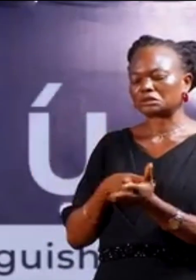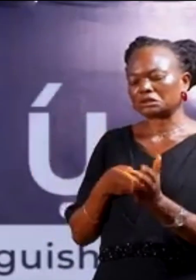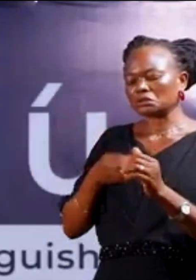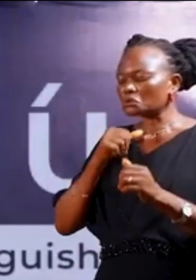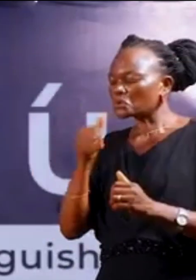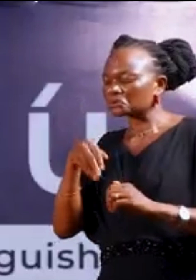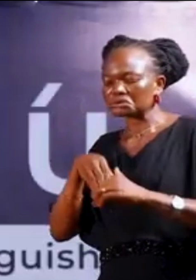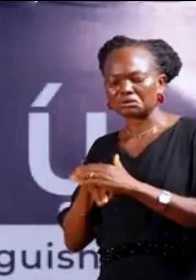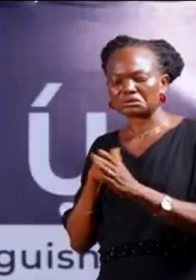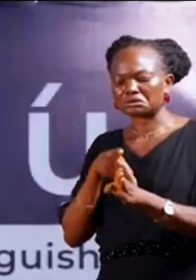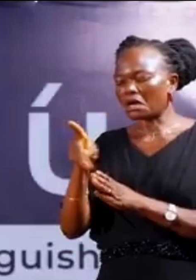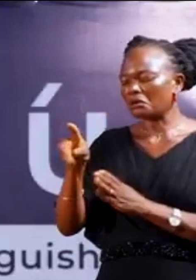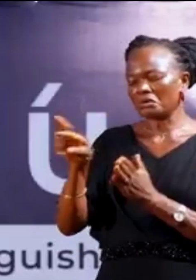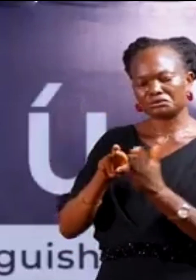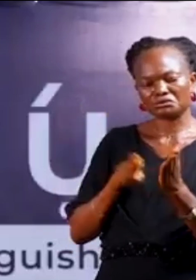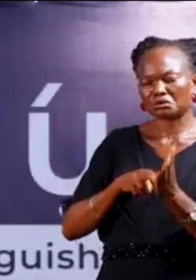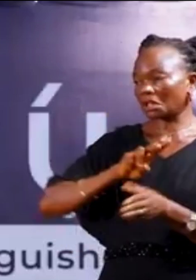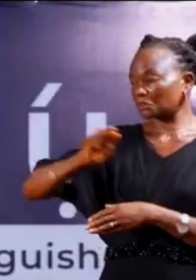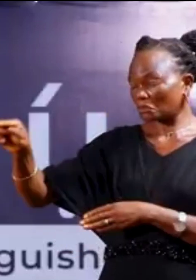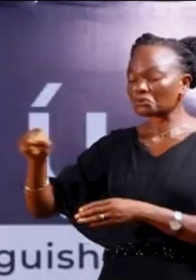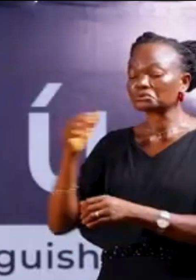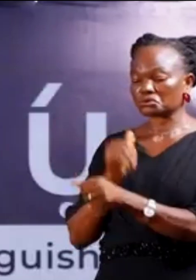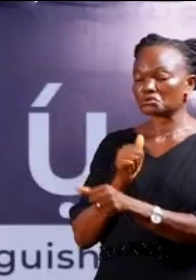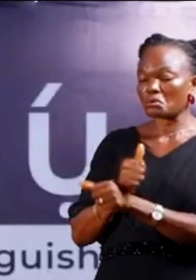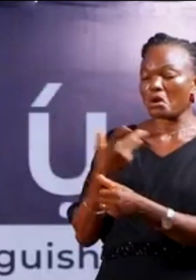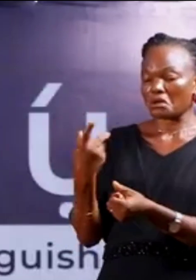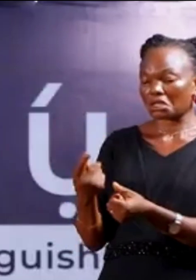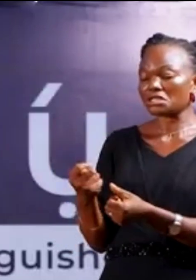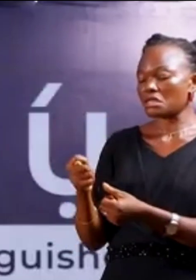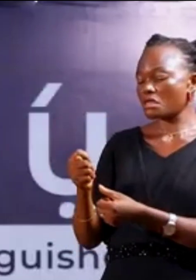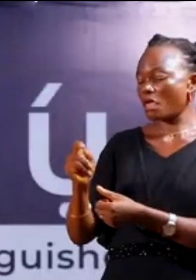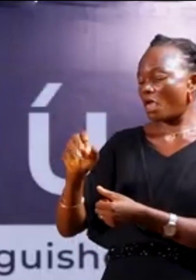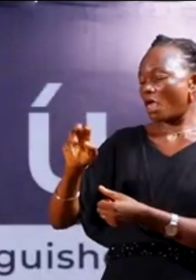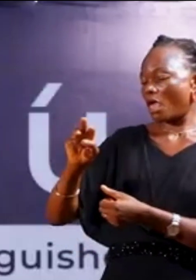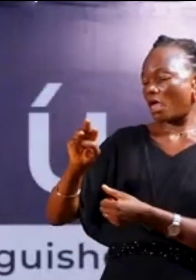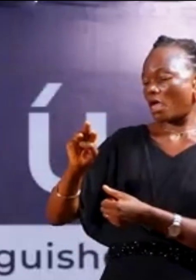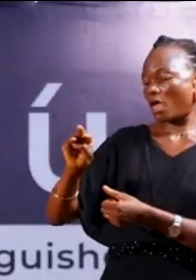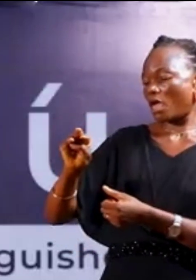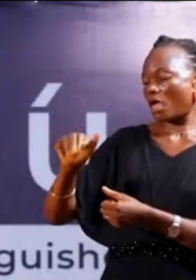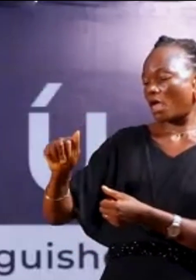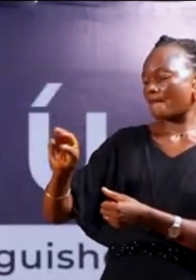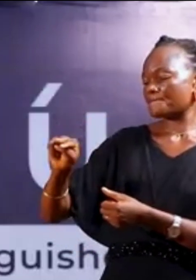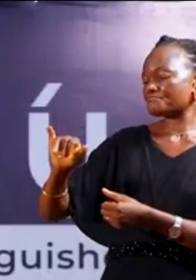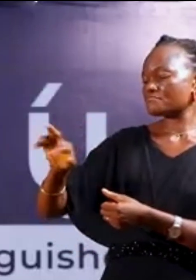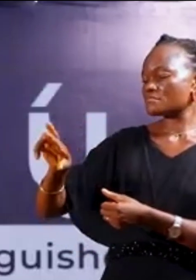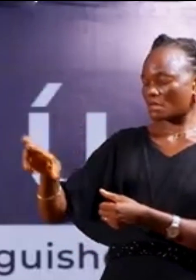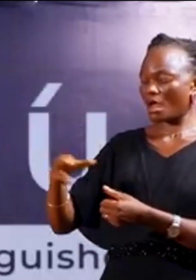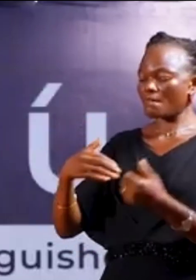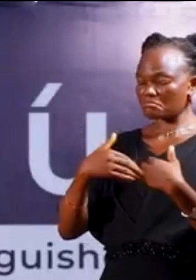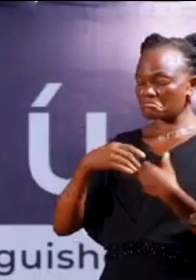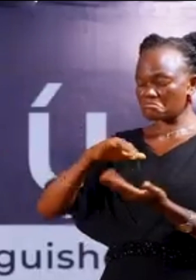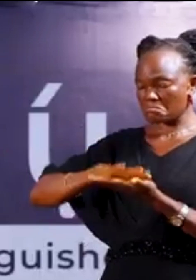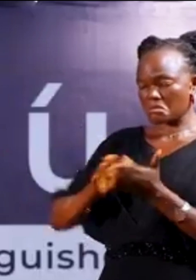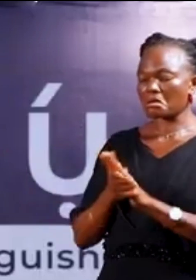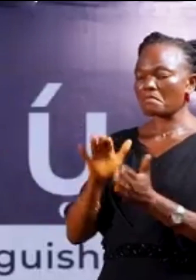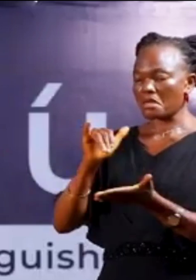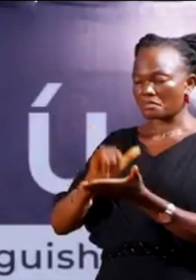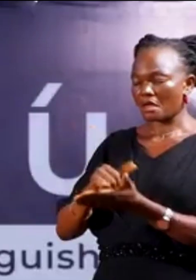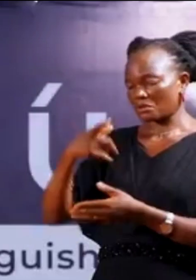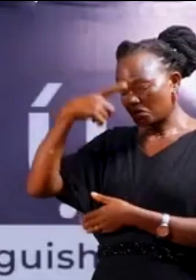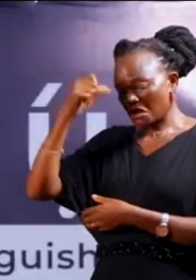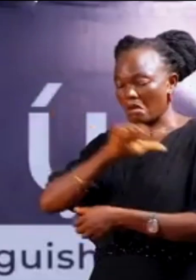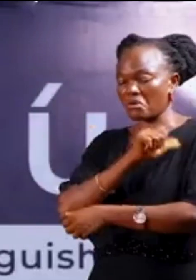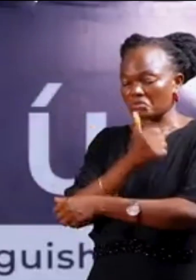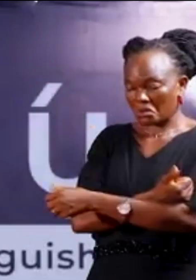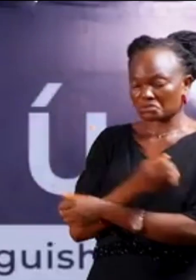North, it worked. The emirs became part of British rule. They already had authority. They were put in their place.